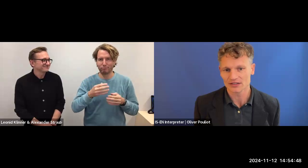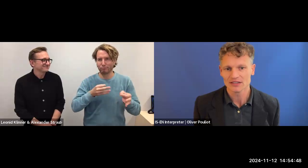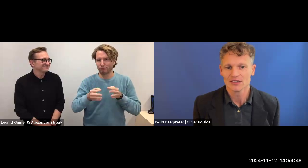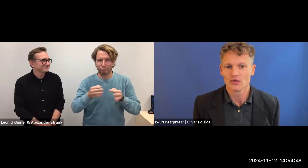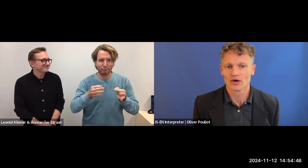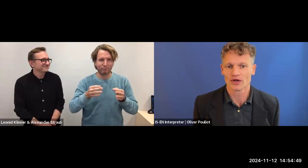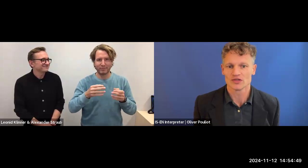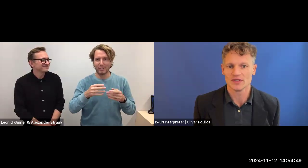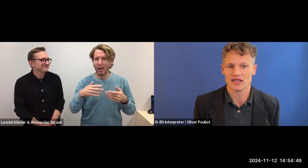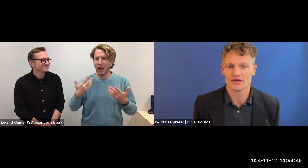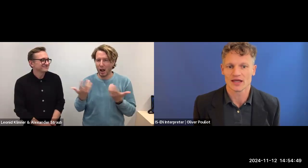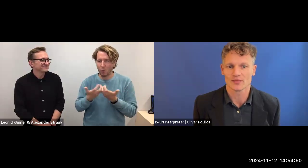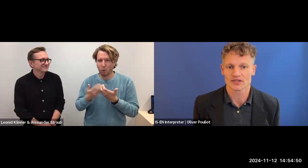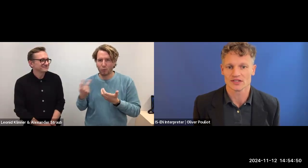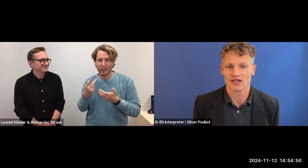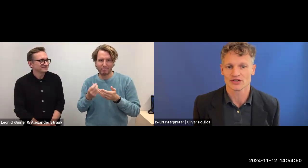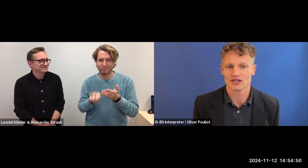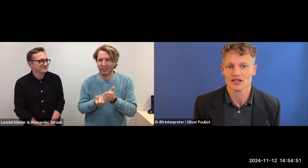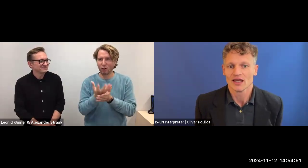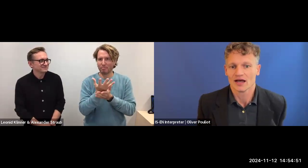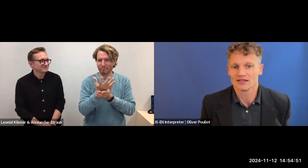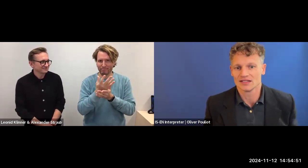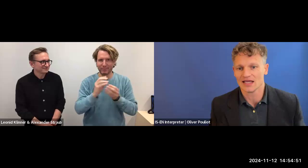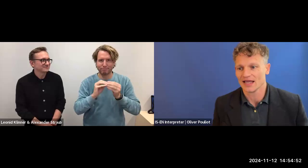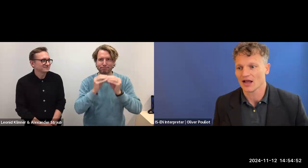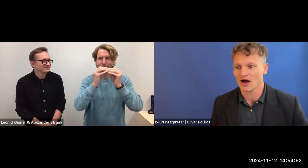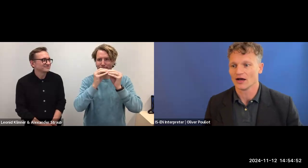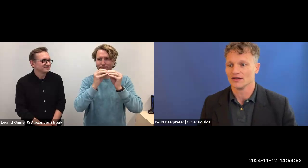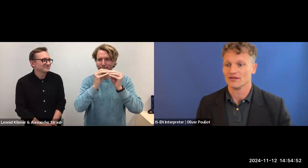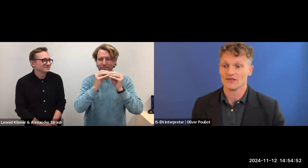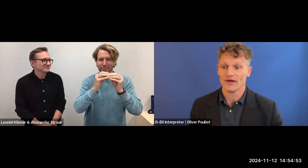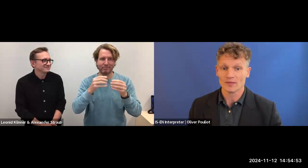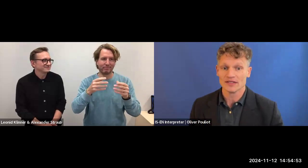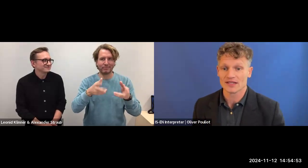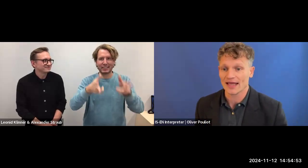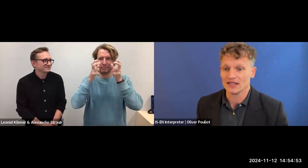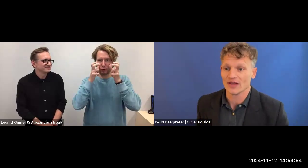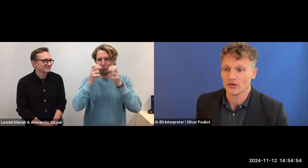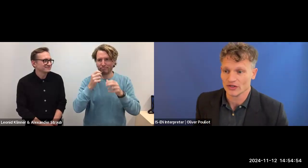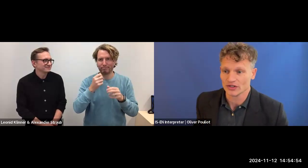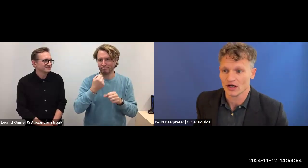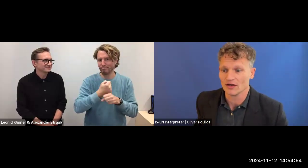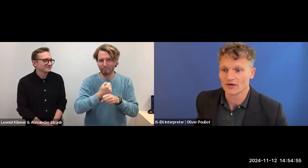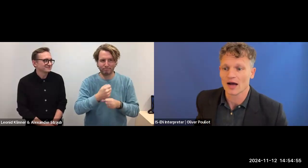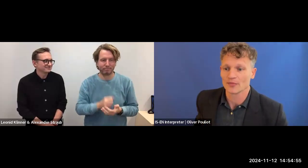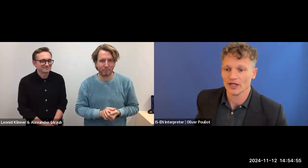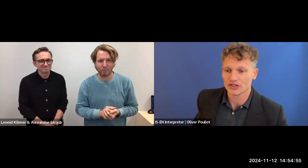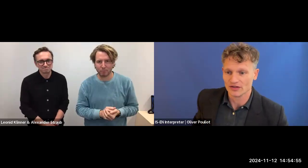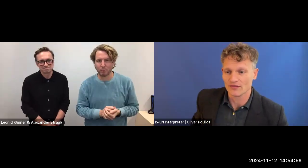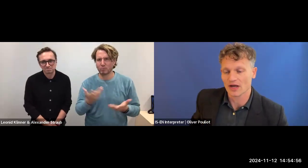Leo Kleiner. We're going to be giving a presentation today on the development and evaluation